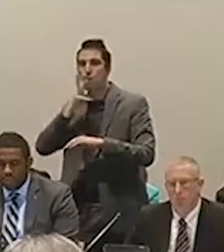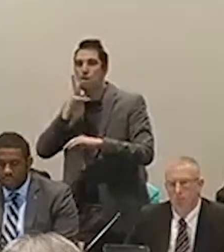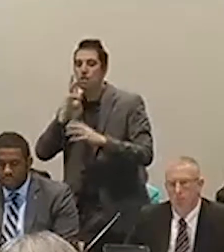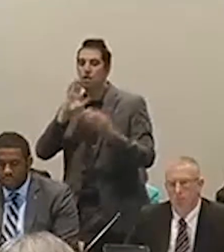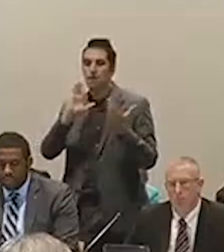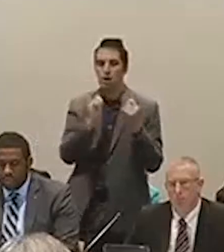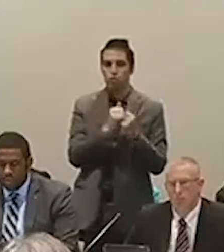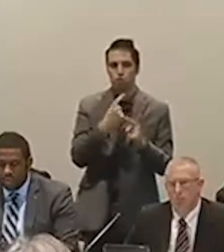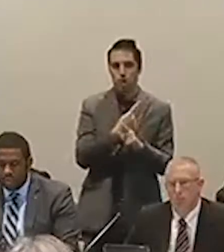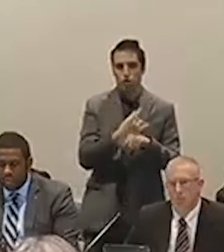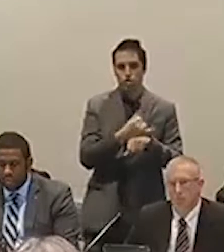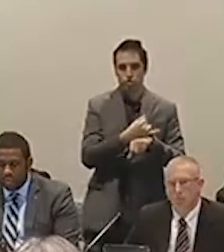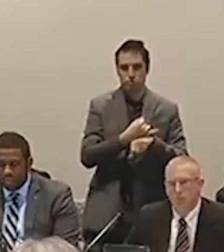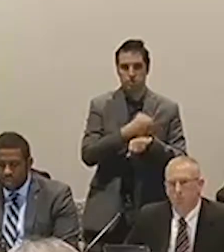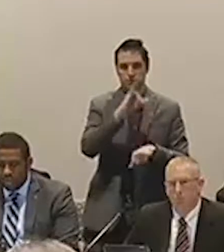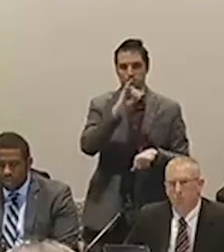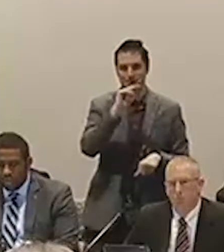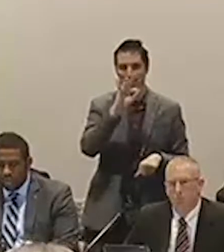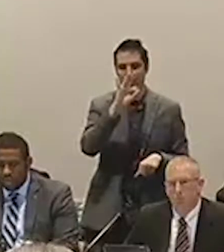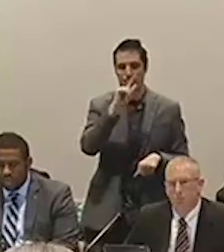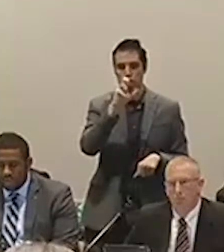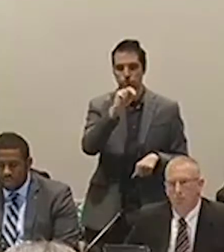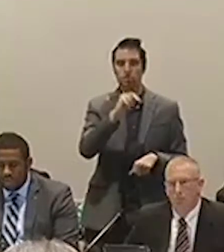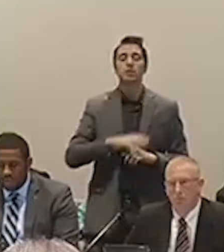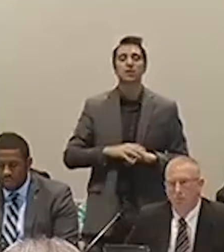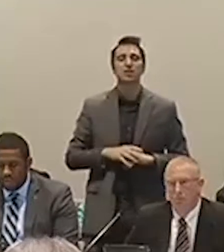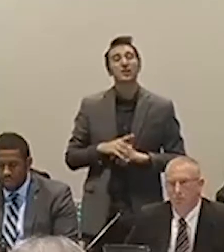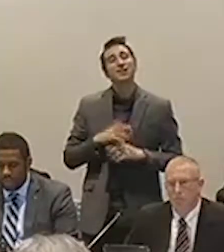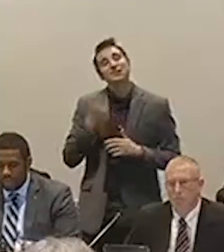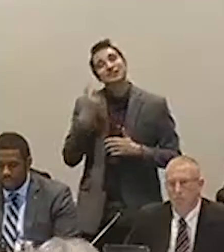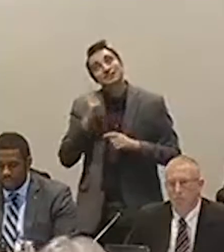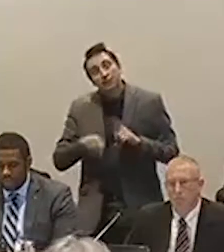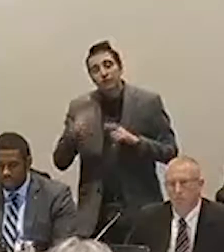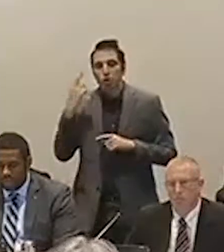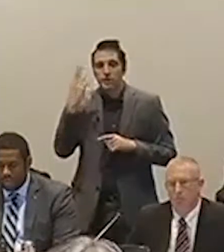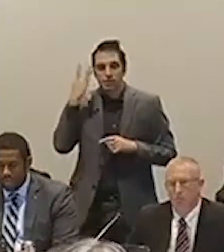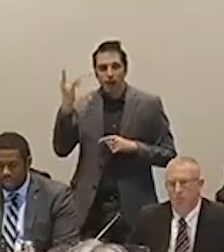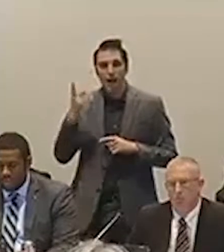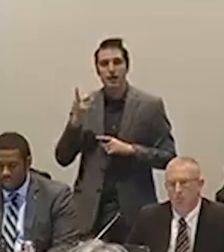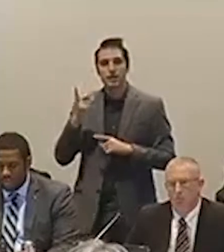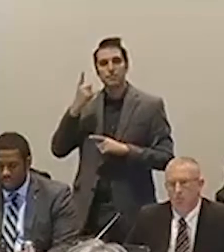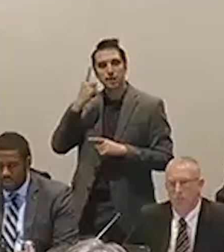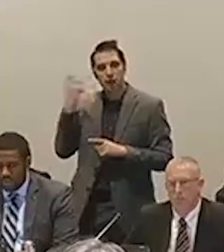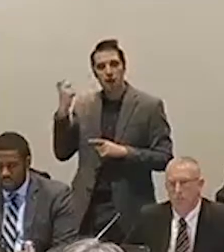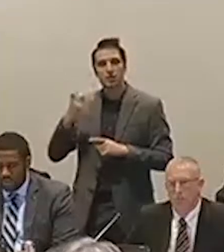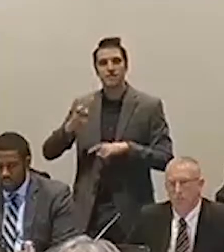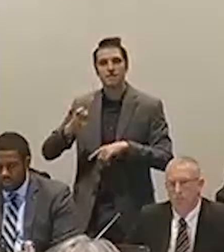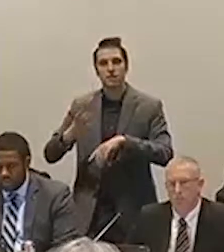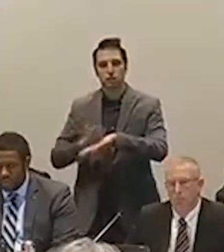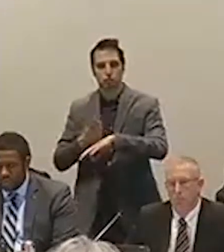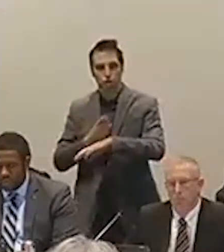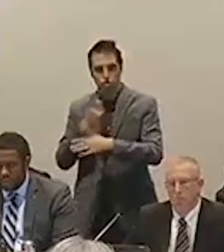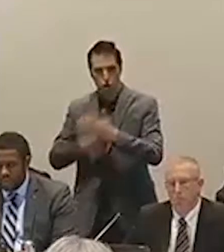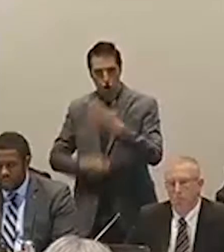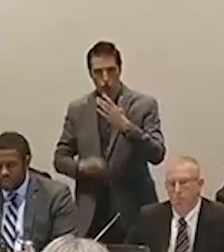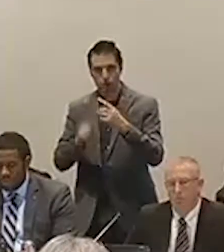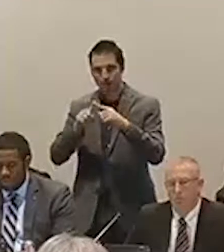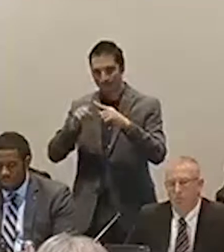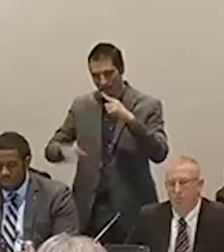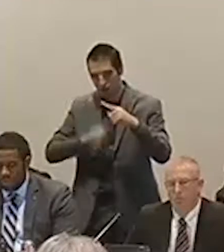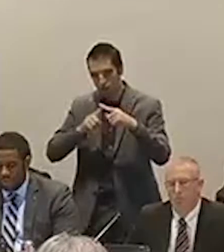is that? Well, we have a whole basket of reasons, but it's being driven by the construction cost cycle that we're in, and in